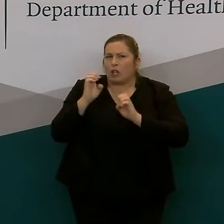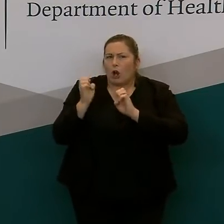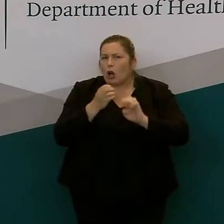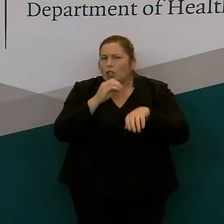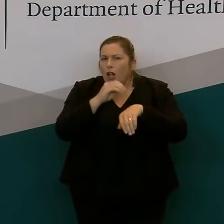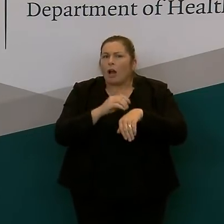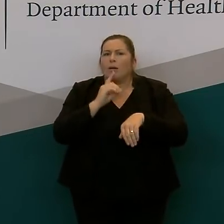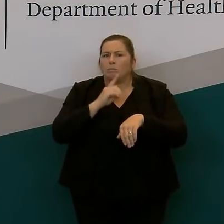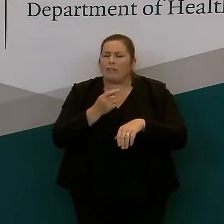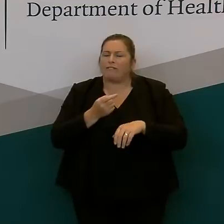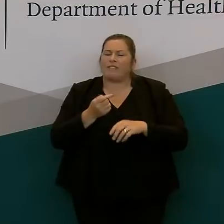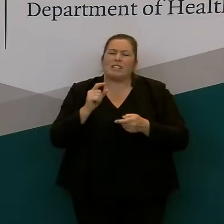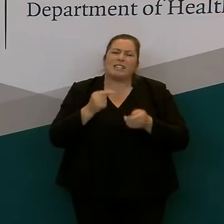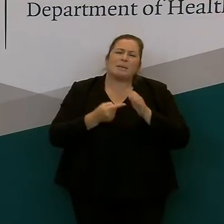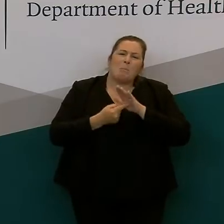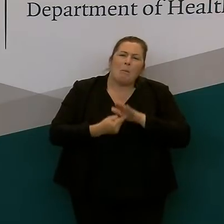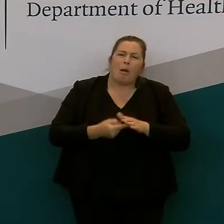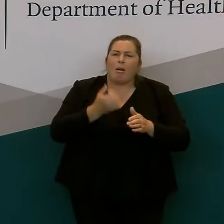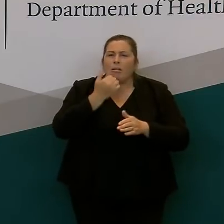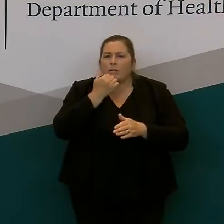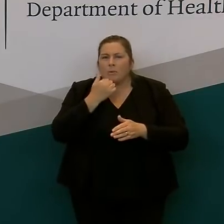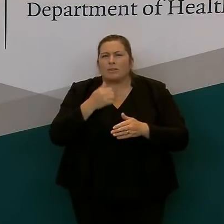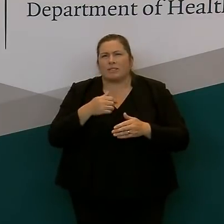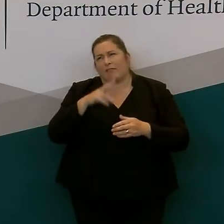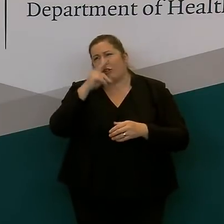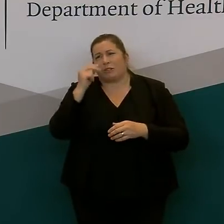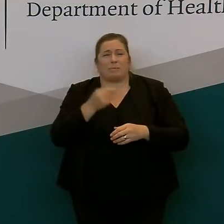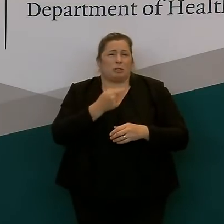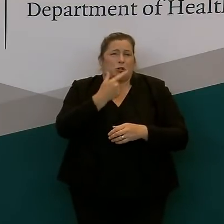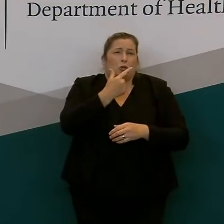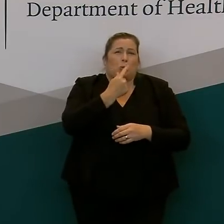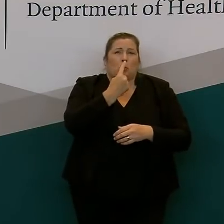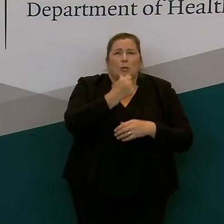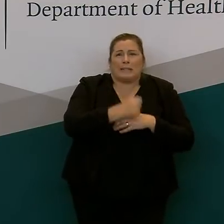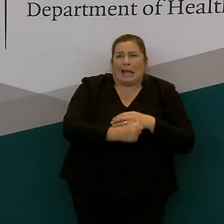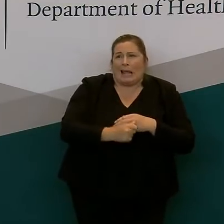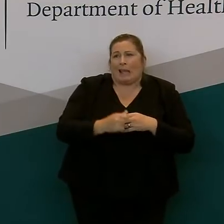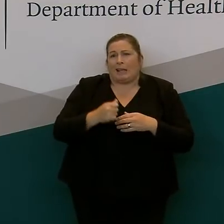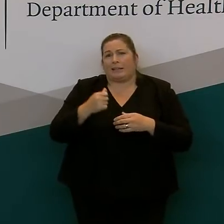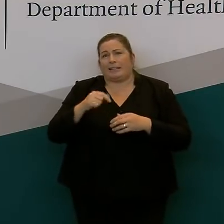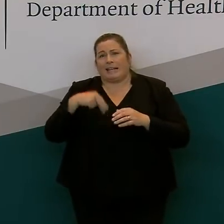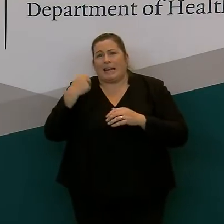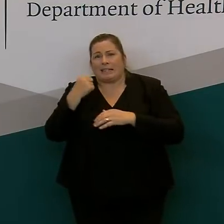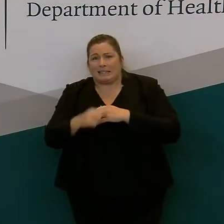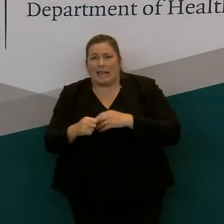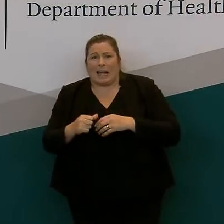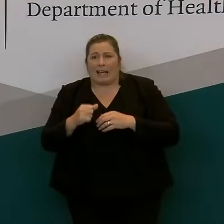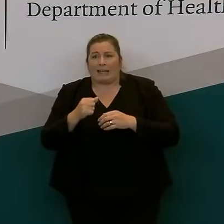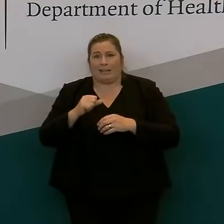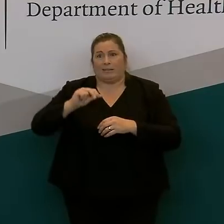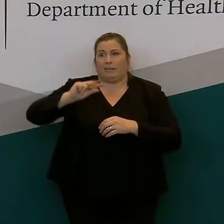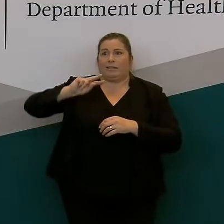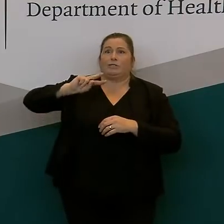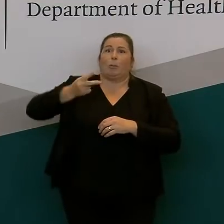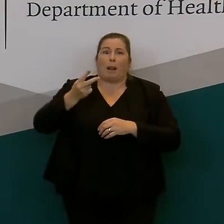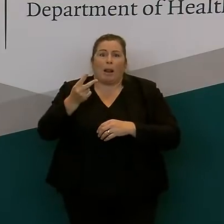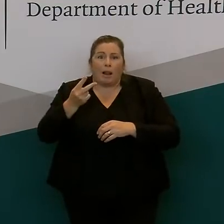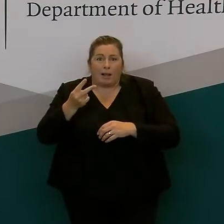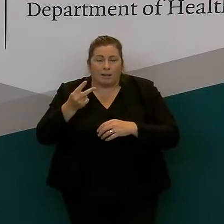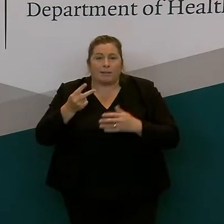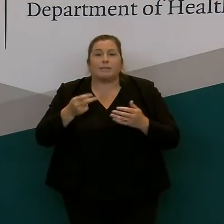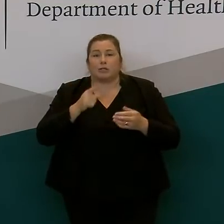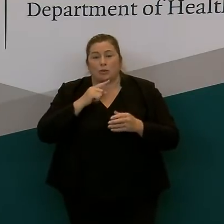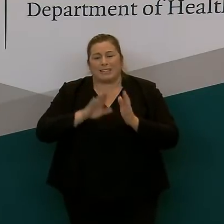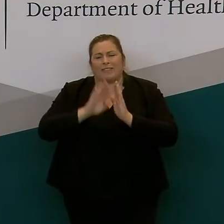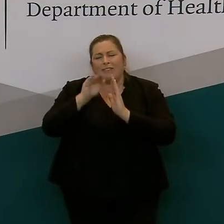of cases, for instance, if you had two cases one day and four cases the next, that would be a 100% increase. So this fluctuates up